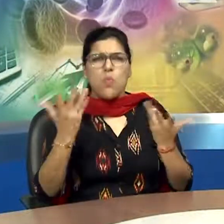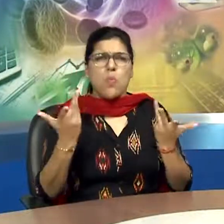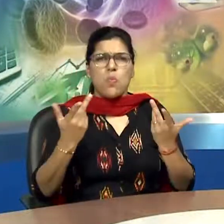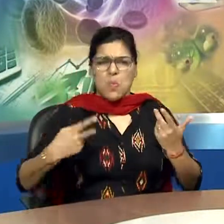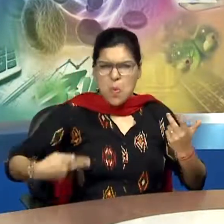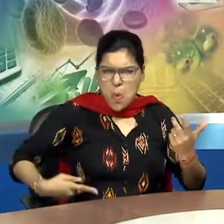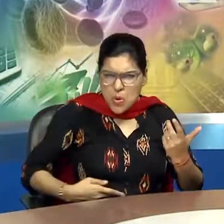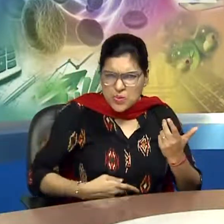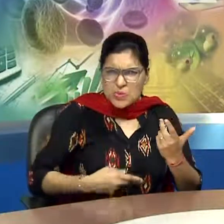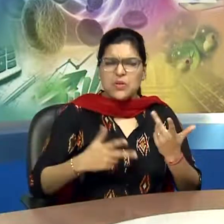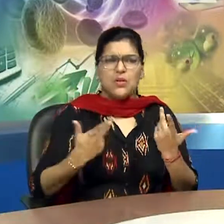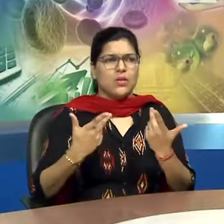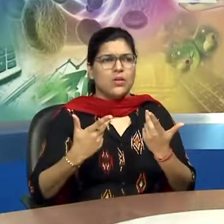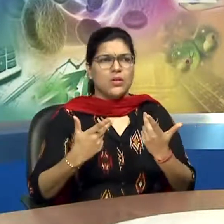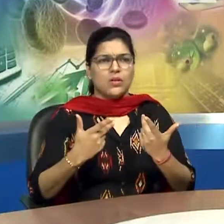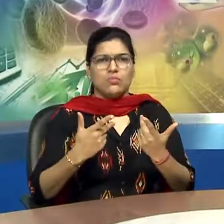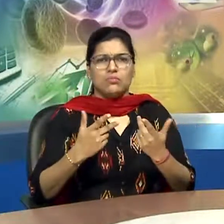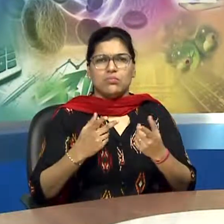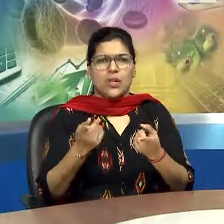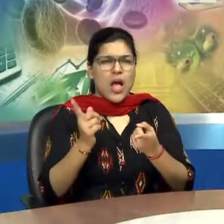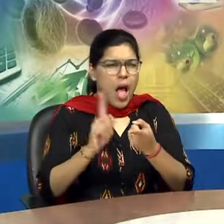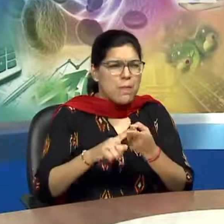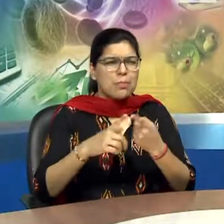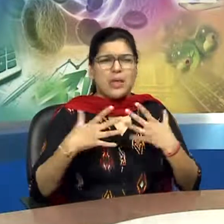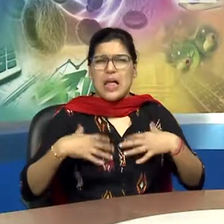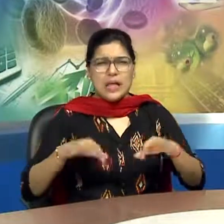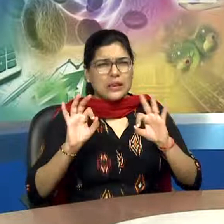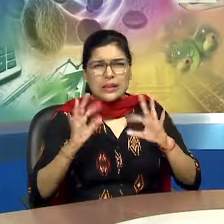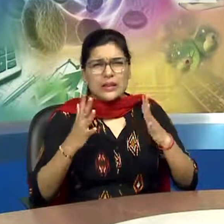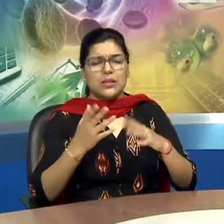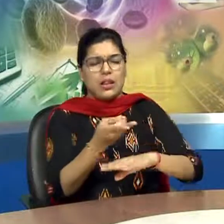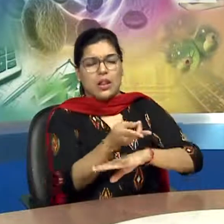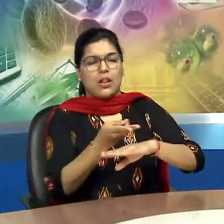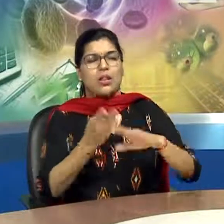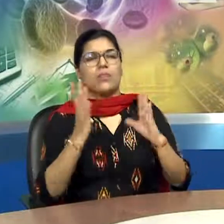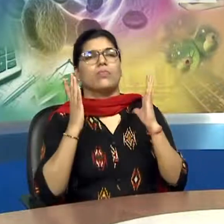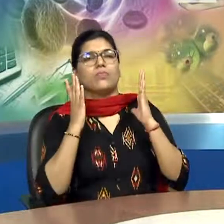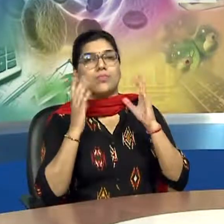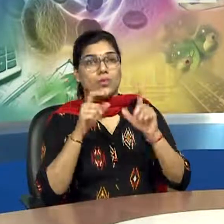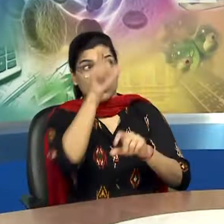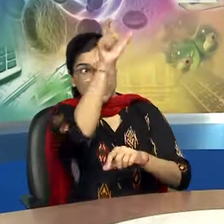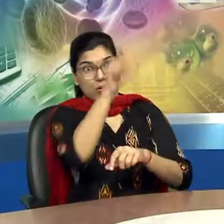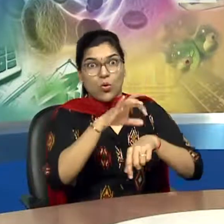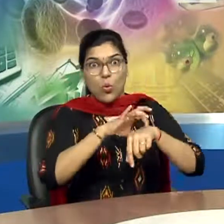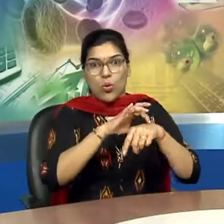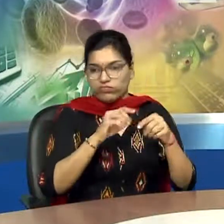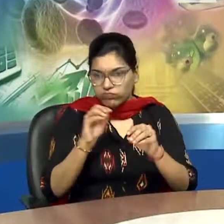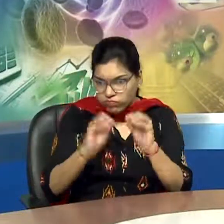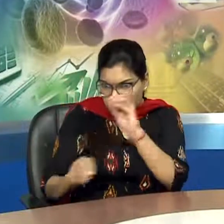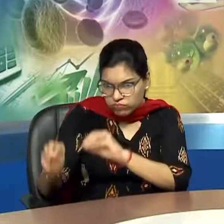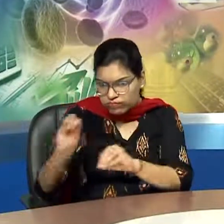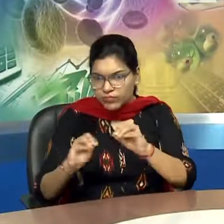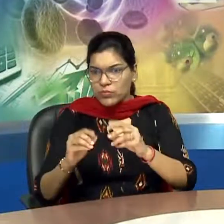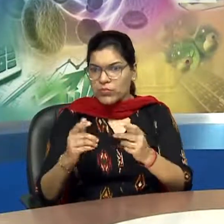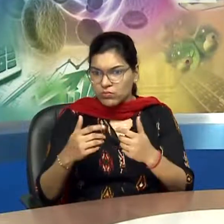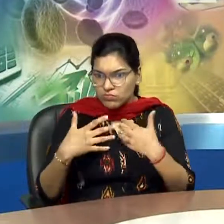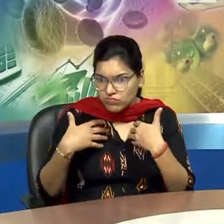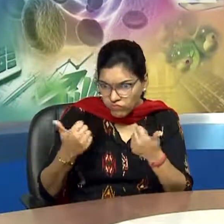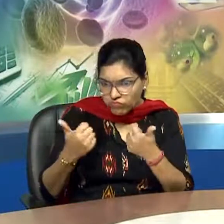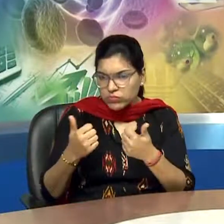This word is patient. When a person is not well, person is sick, the doctor comes